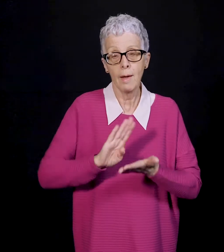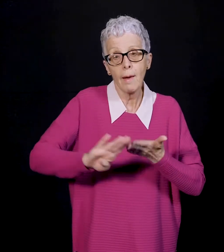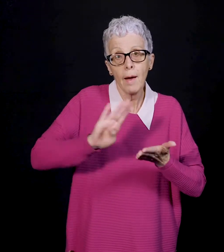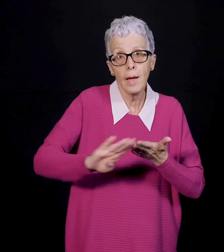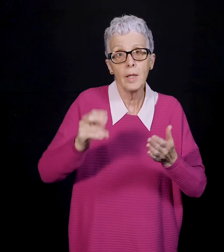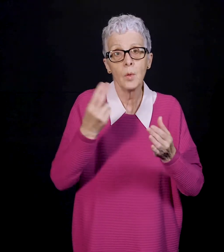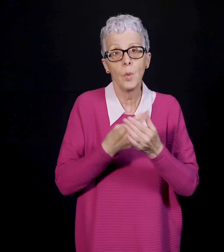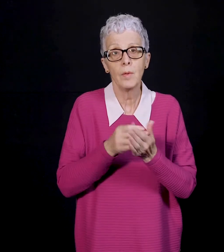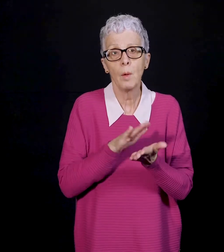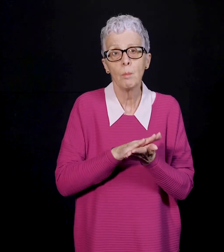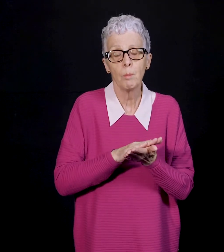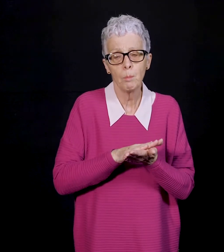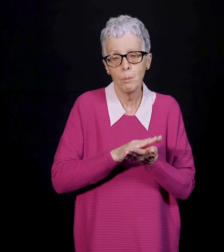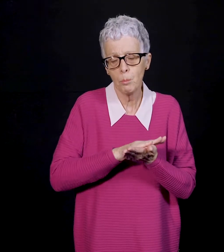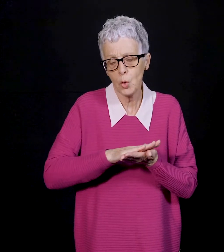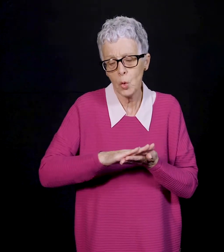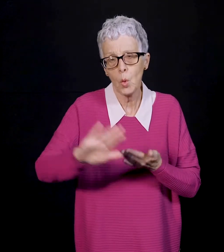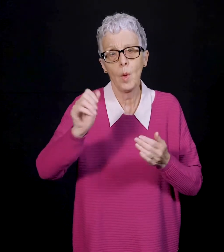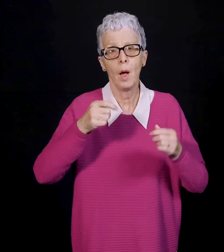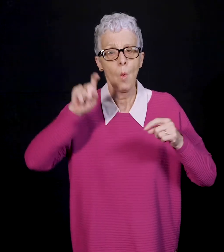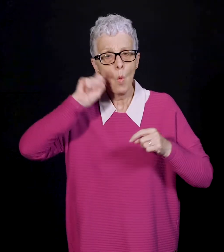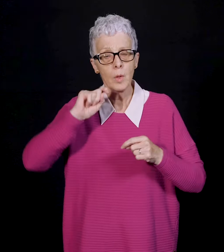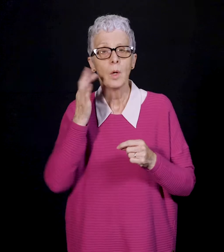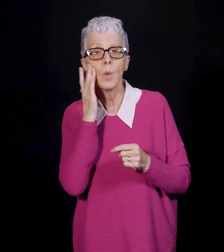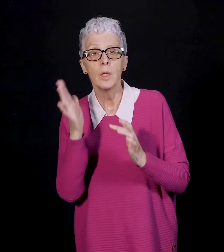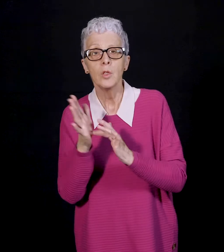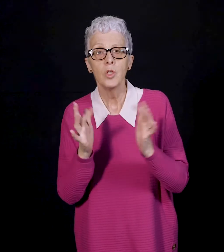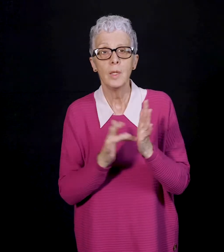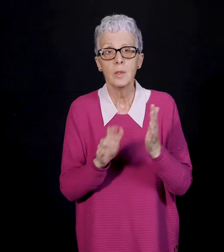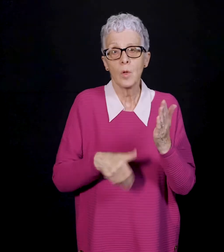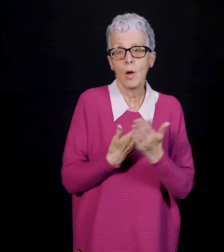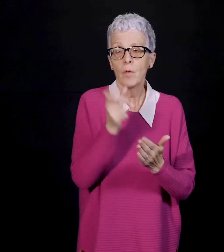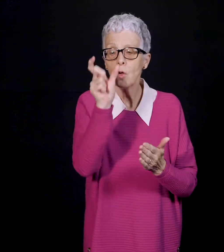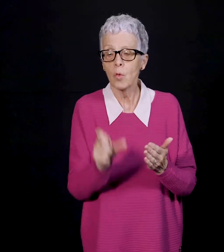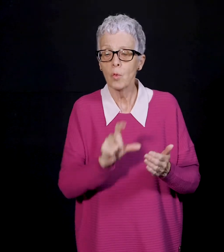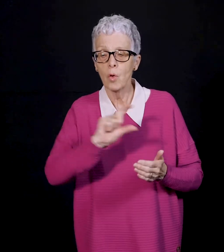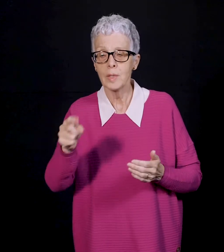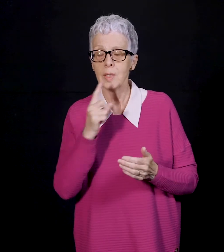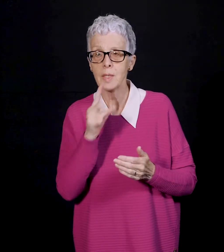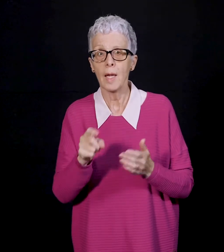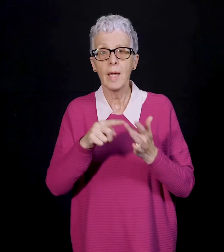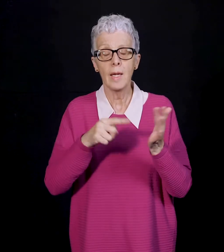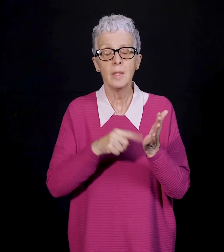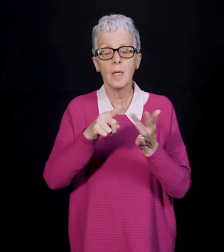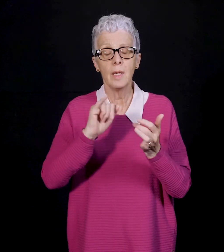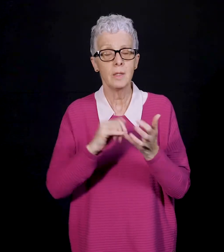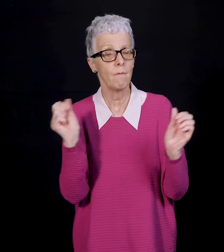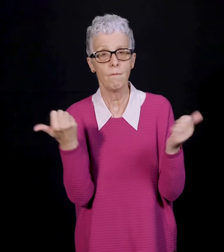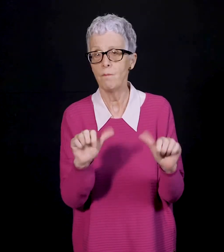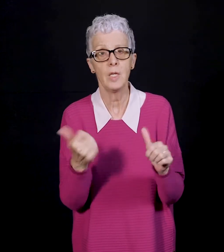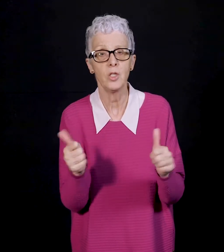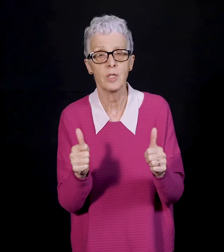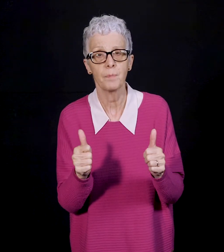with pure water." You see, when Jesus hung on the cross and he just said that it is finished, he put an end once and for all